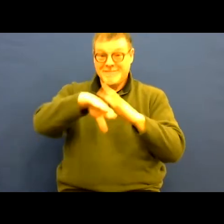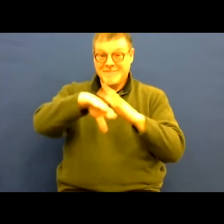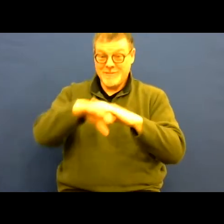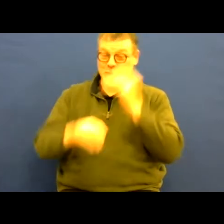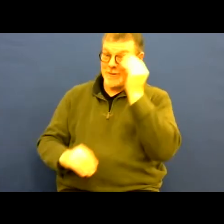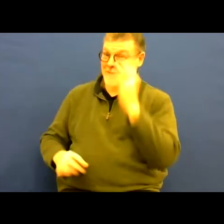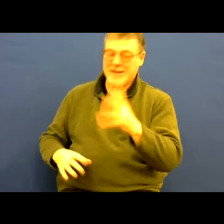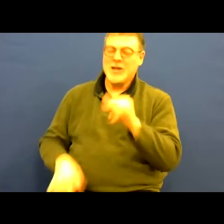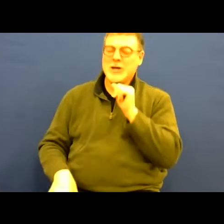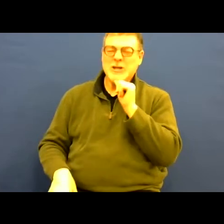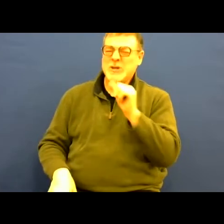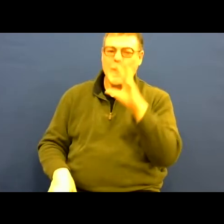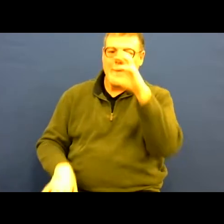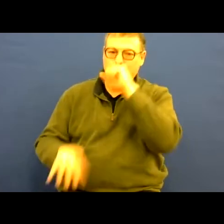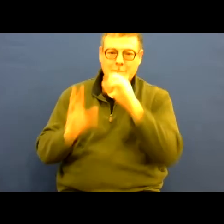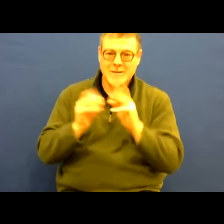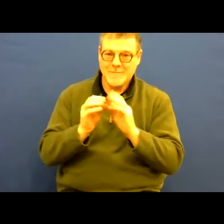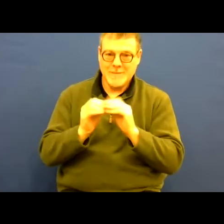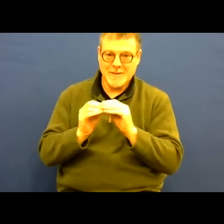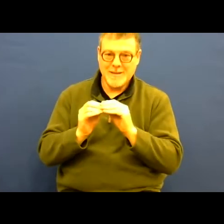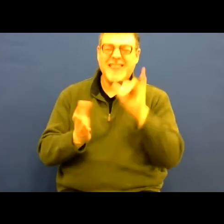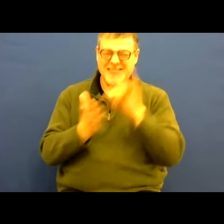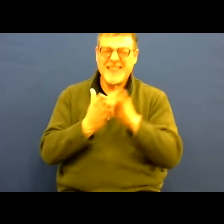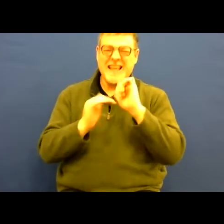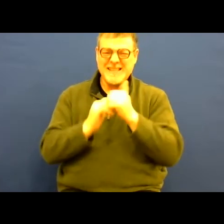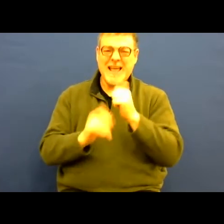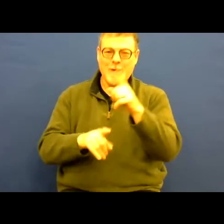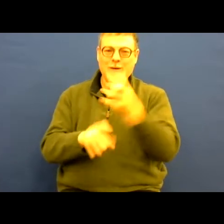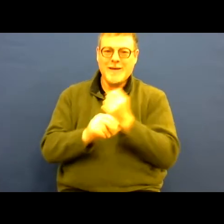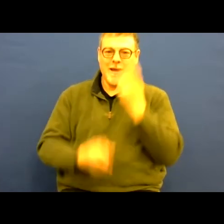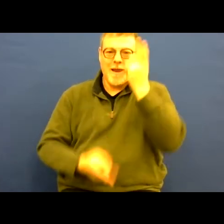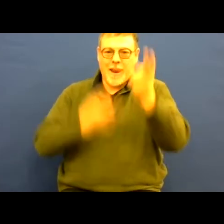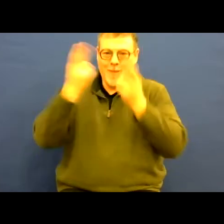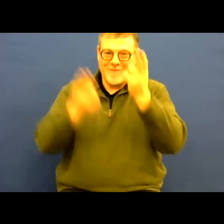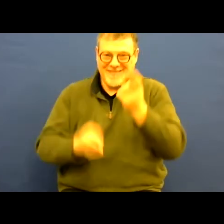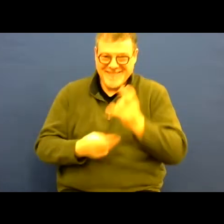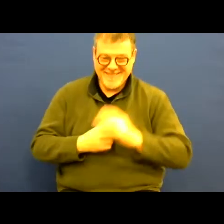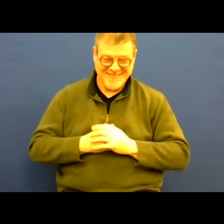Supervisors, don't miss a meeting because that's typically how you get nominated.